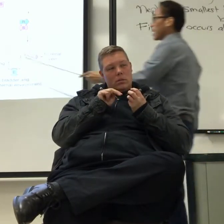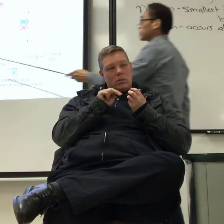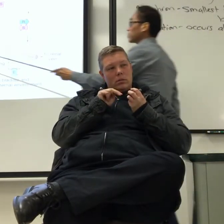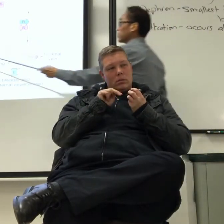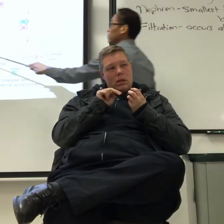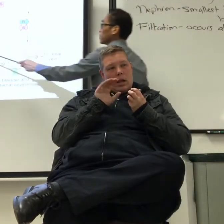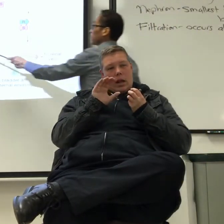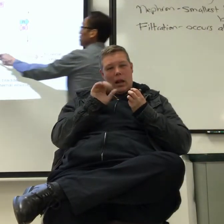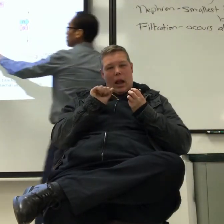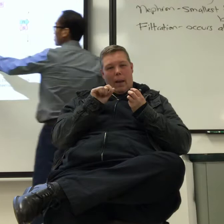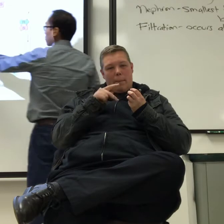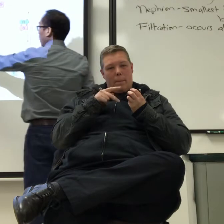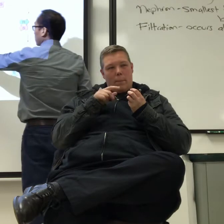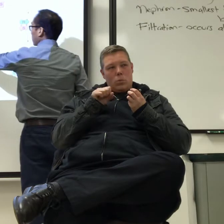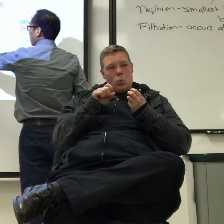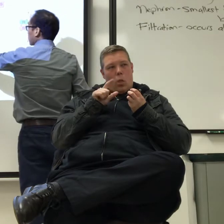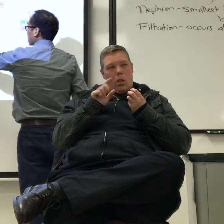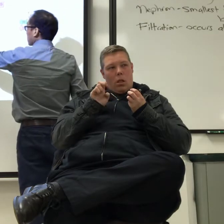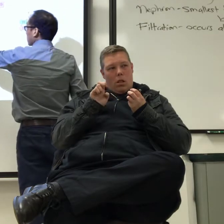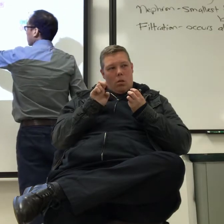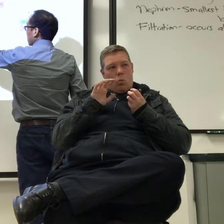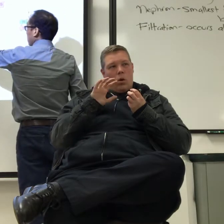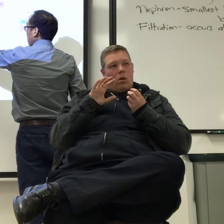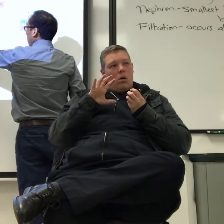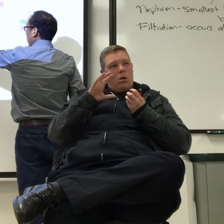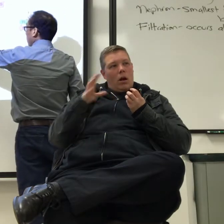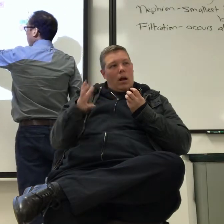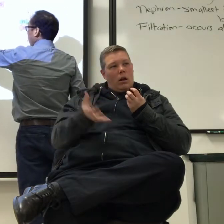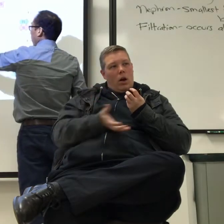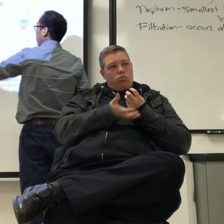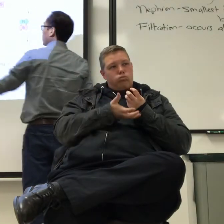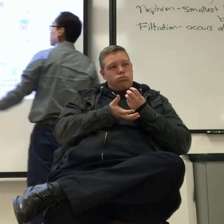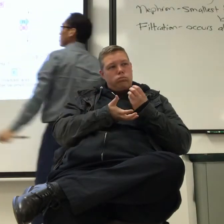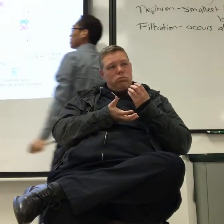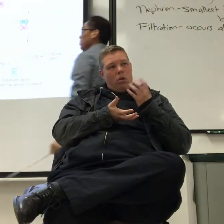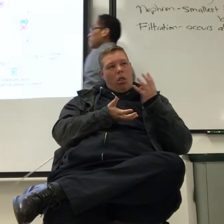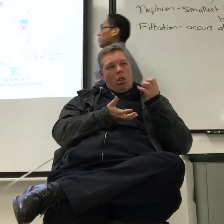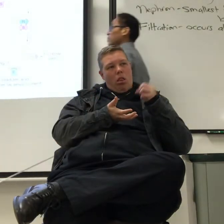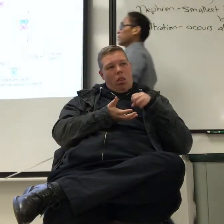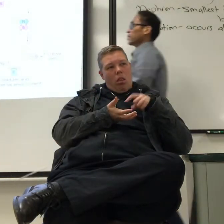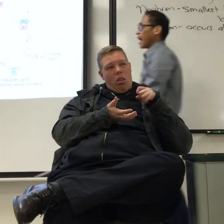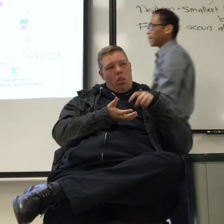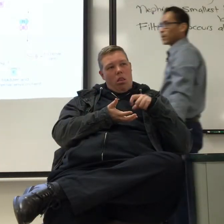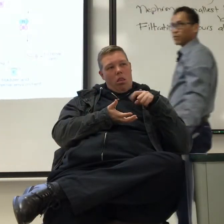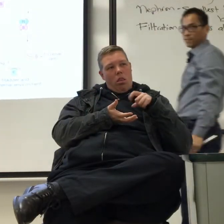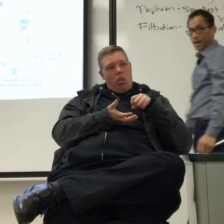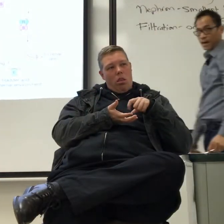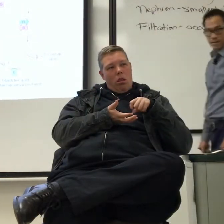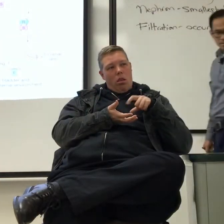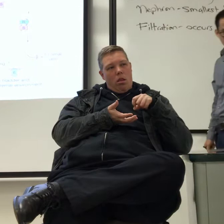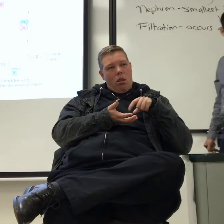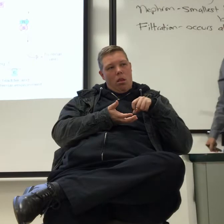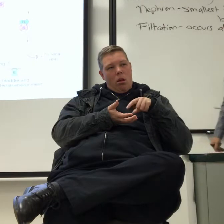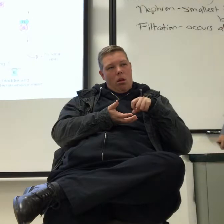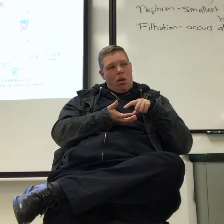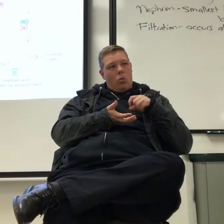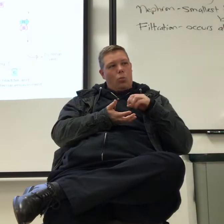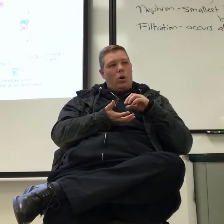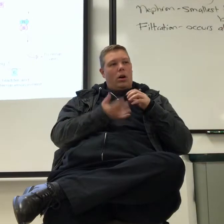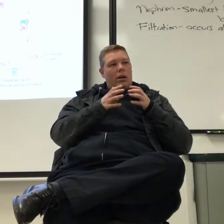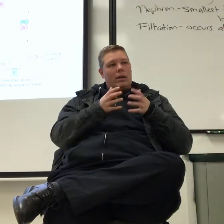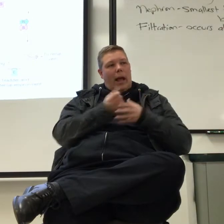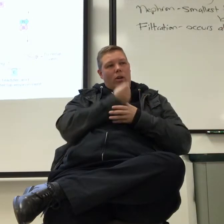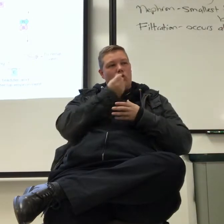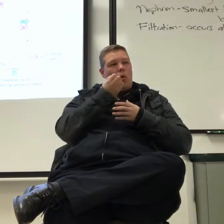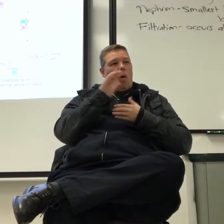Bowman's capsule. Surrounding this ball of yarn capillary bed.